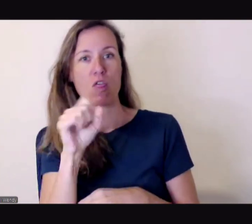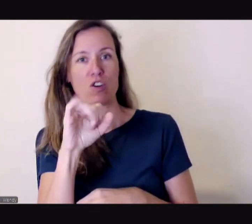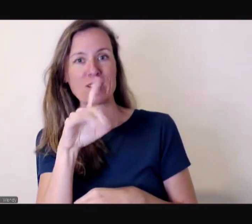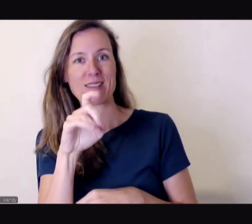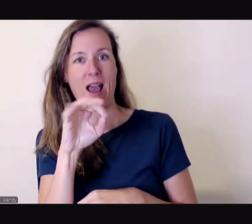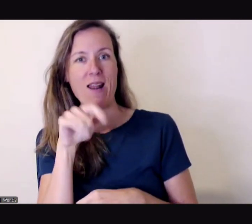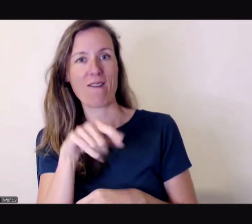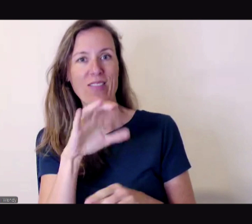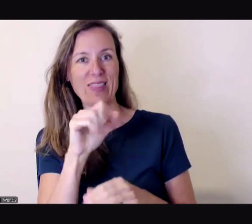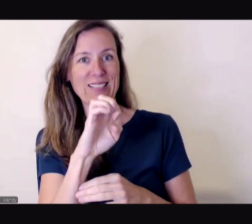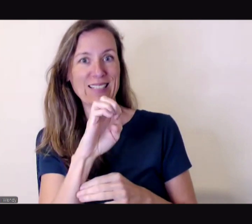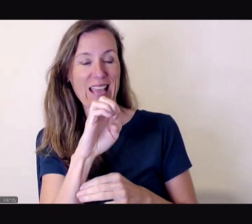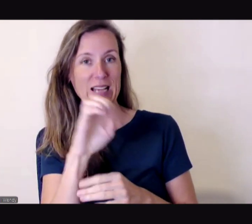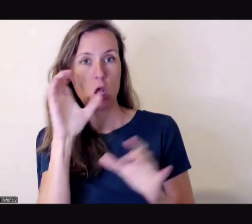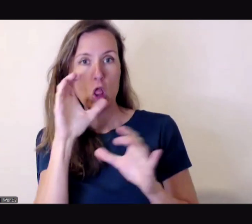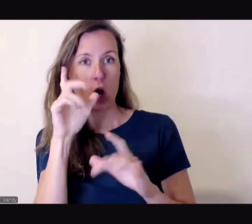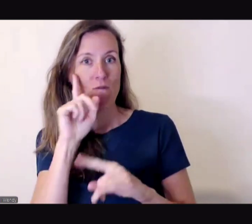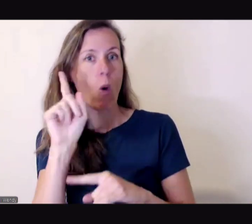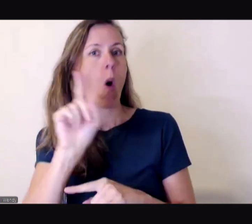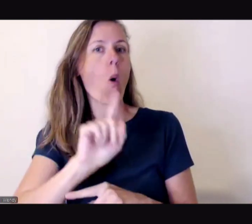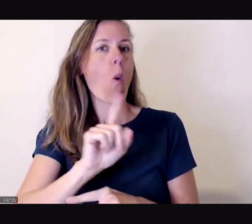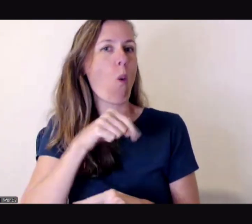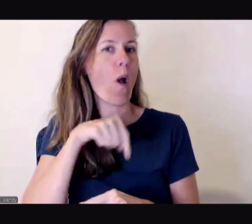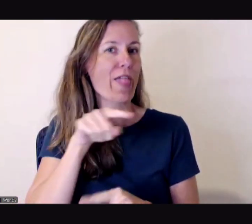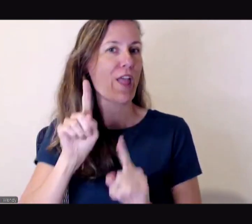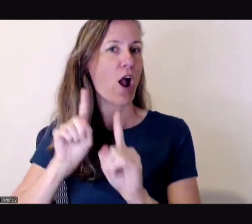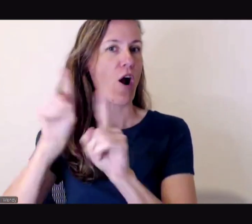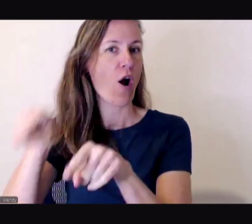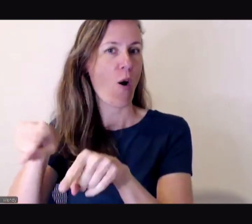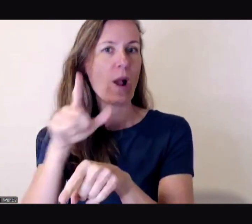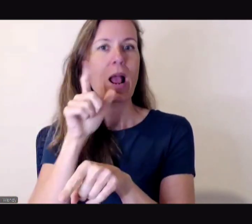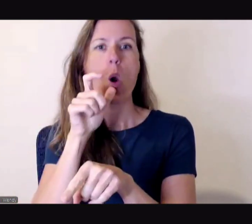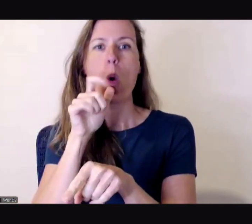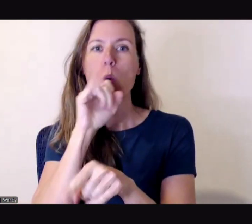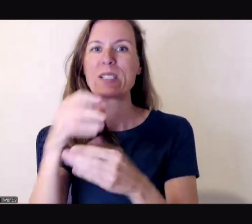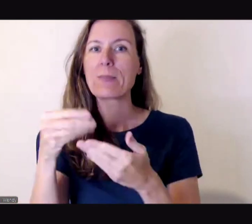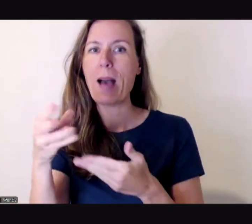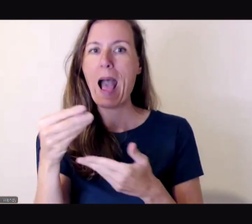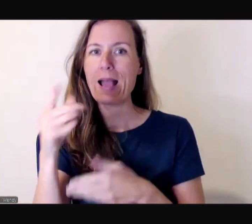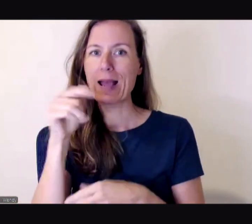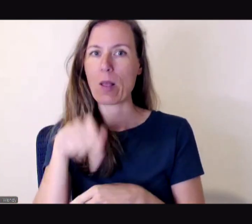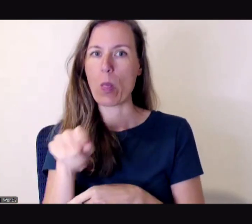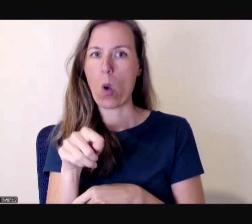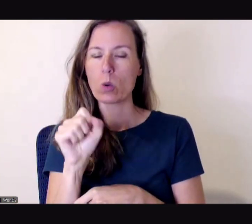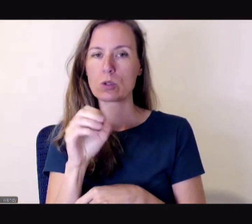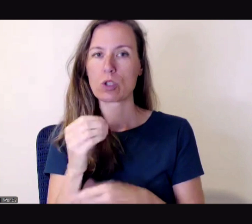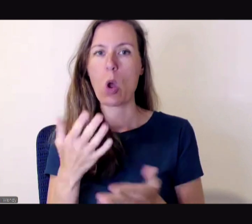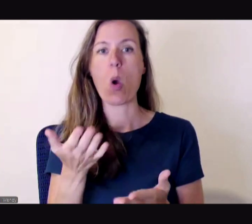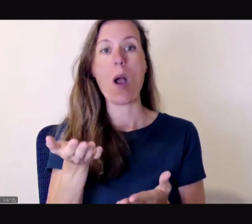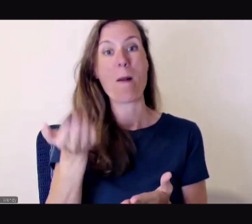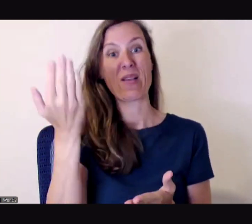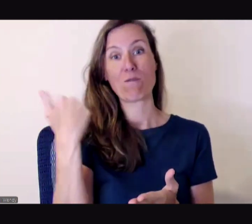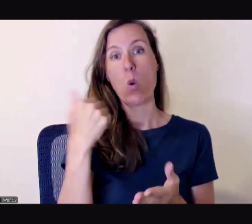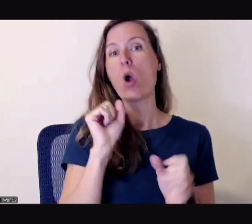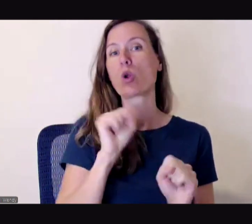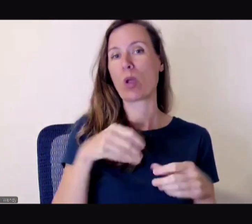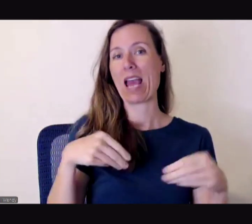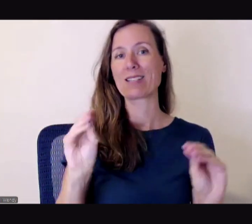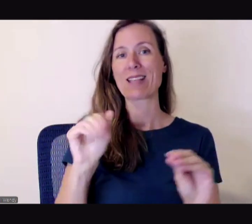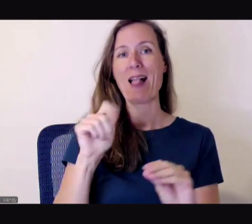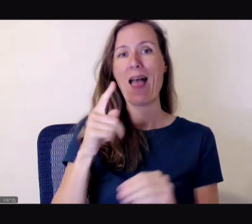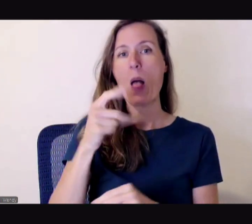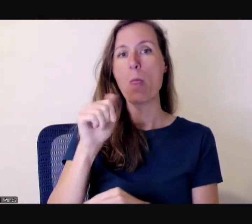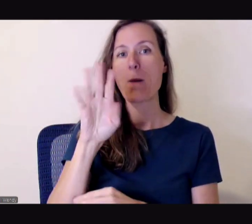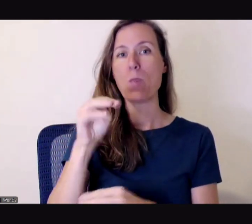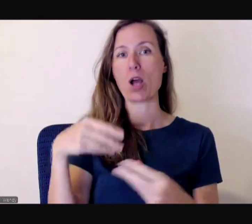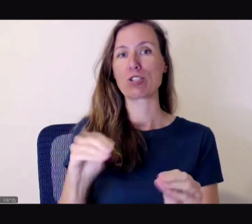going to and who's buying them. So obviously, years past, you could sell them at pawn shops. Pawn shops no longer purchase